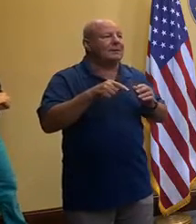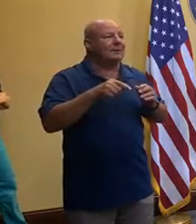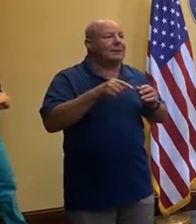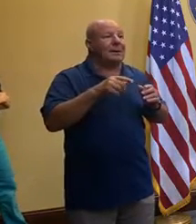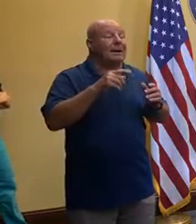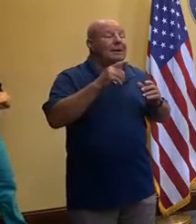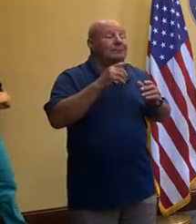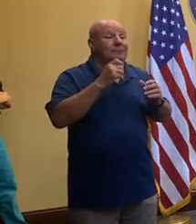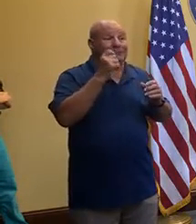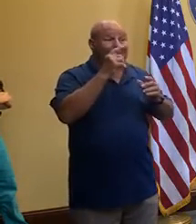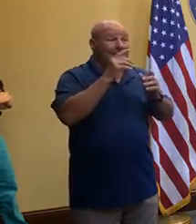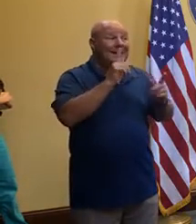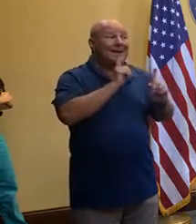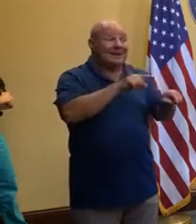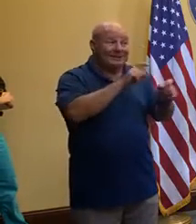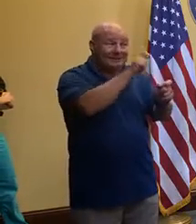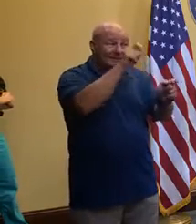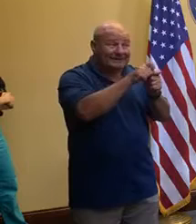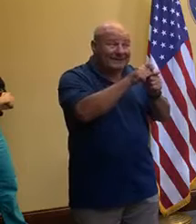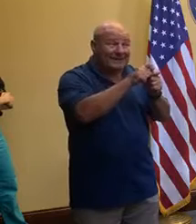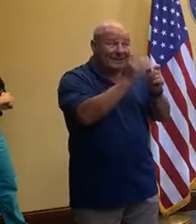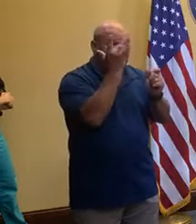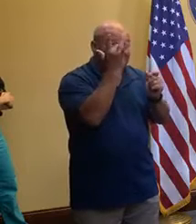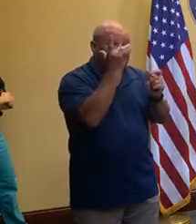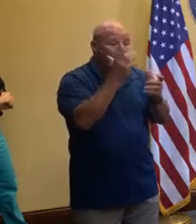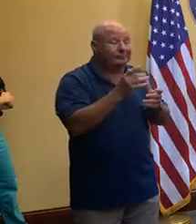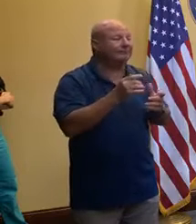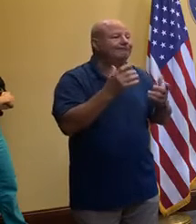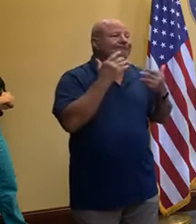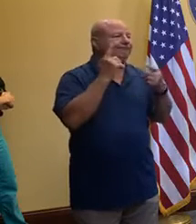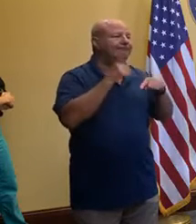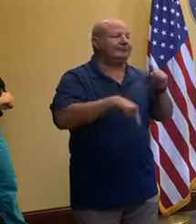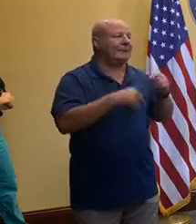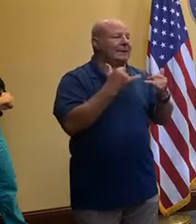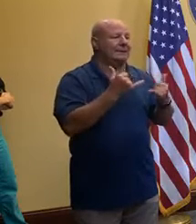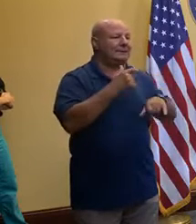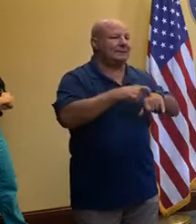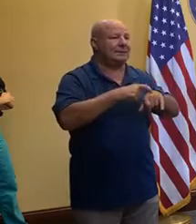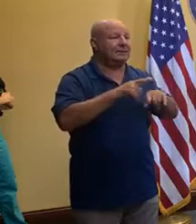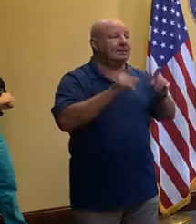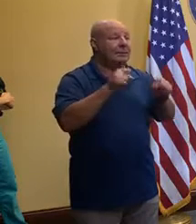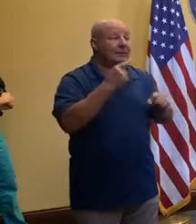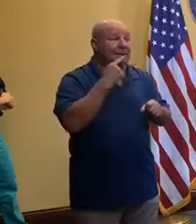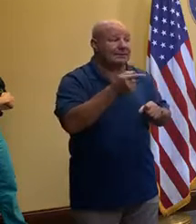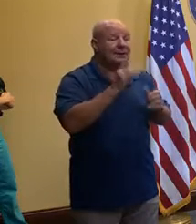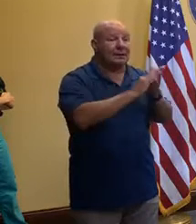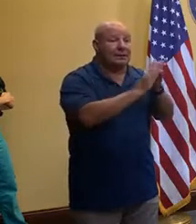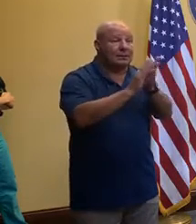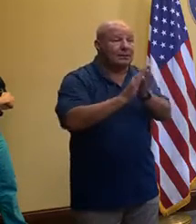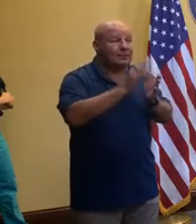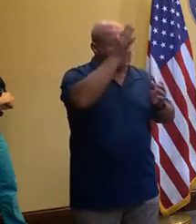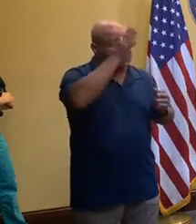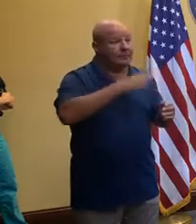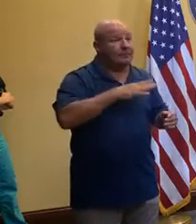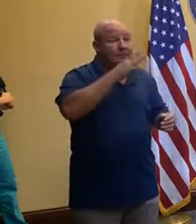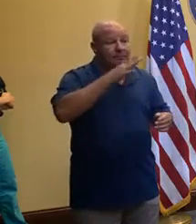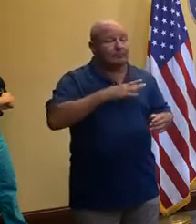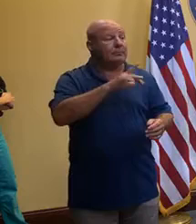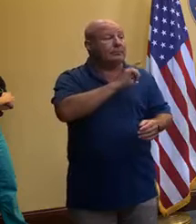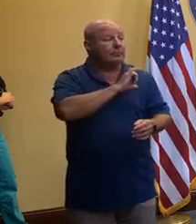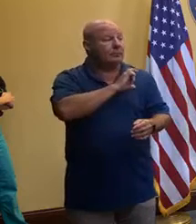in one bucket. I just cannot do that at this time. But what I can say, and I commend the men and women of the New Orleans Police Department, they have